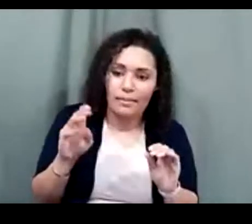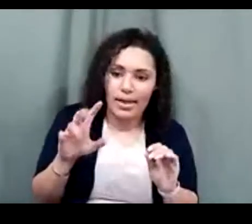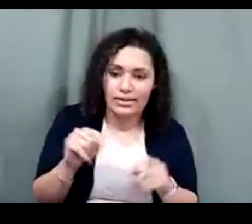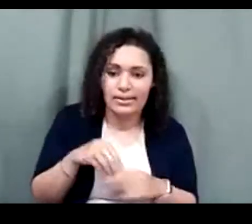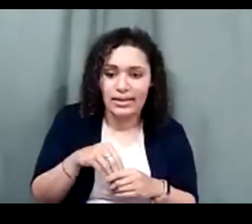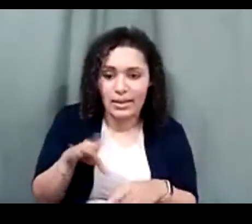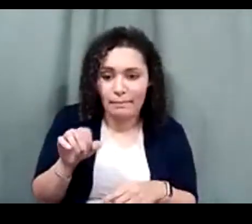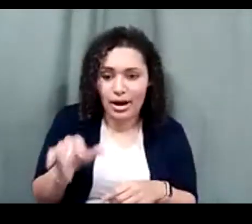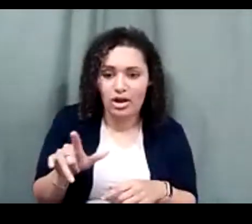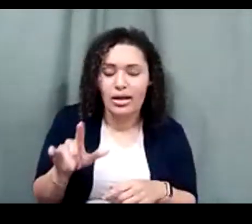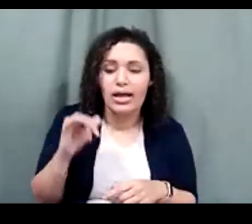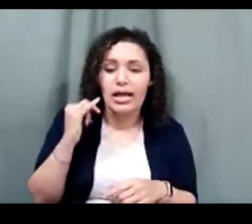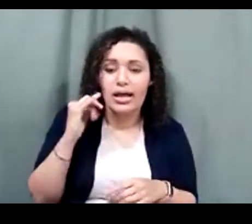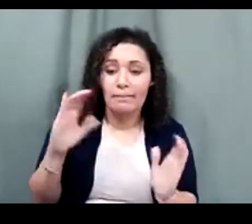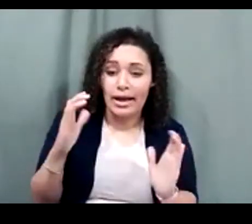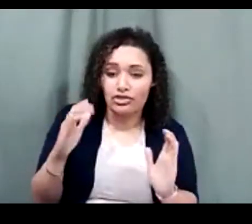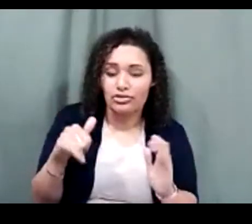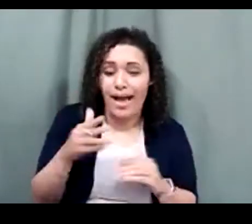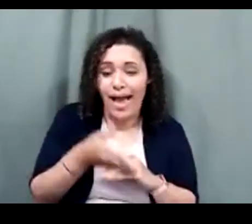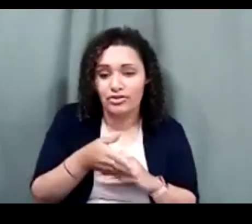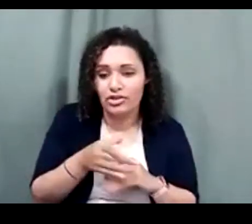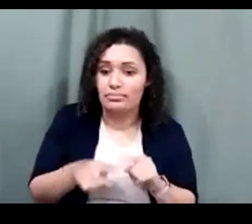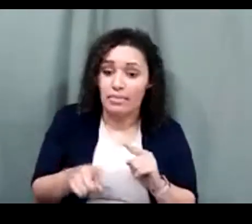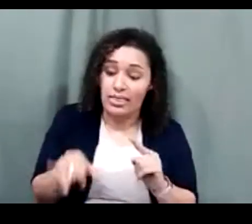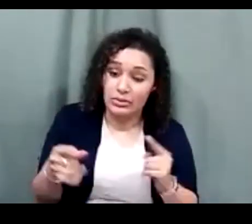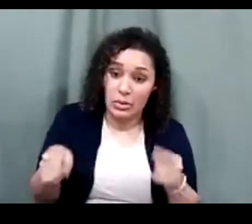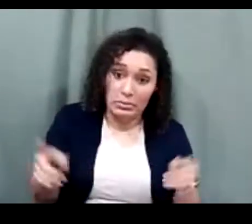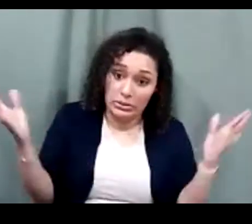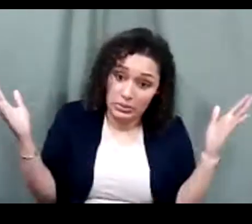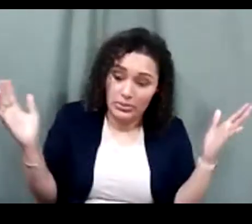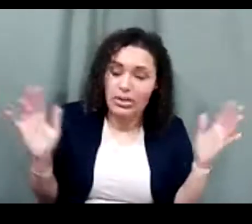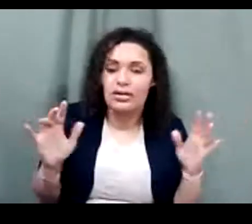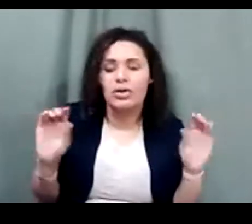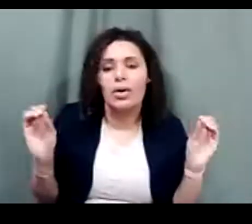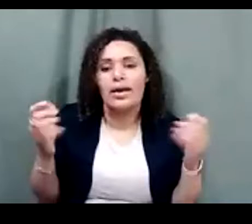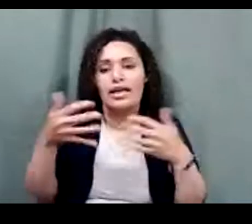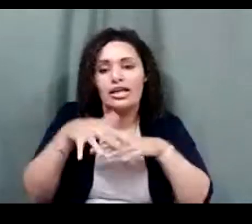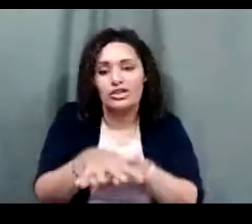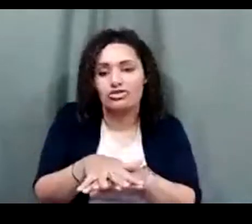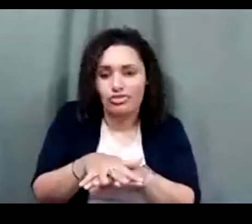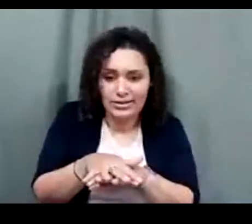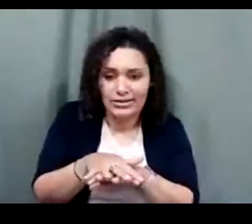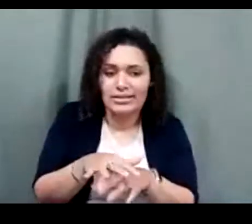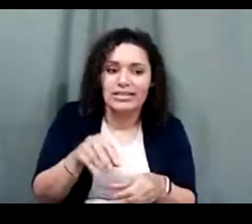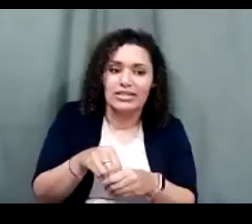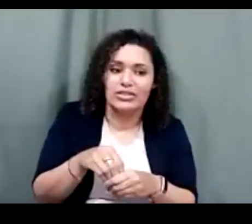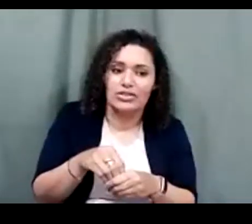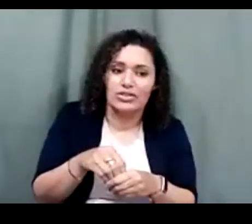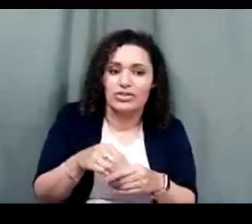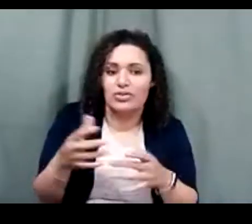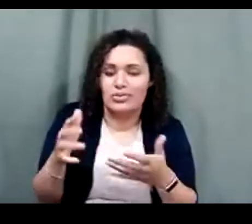if you add it into barrel after fermentation, but that is what happens. So it somehow integrates into the sauce